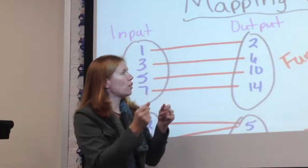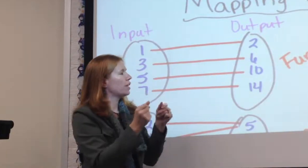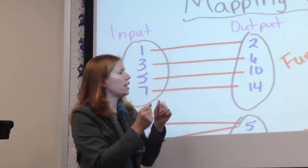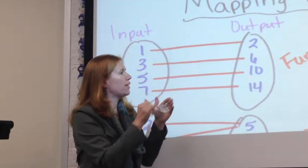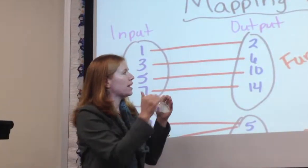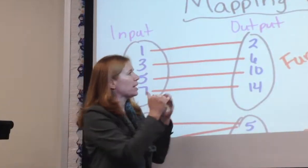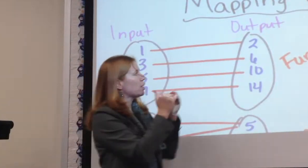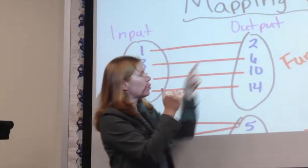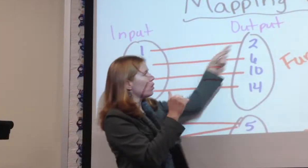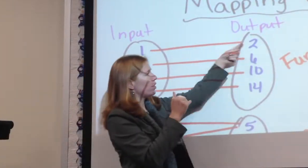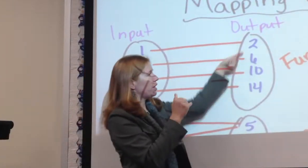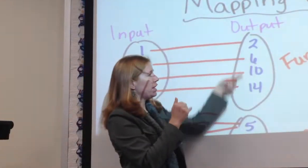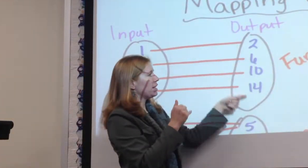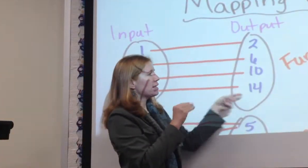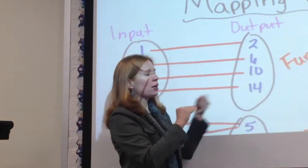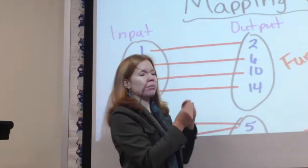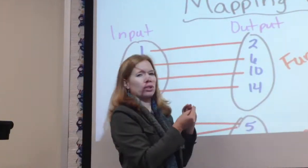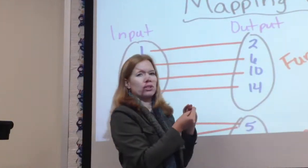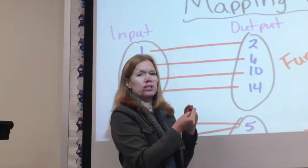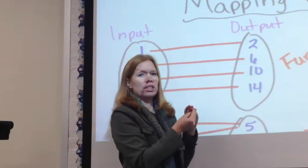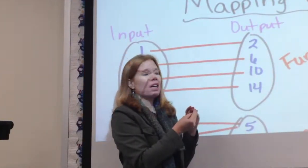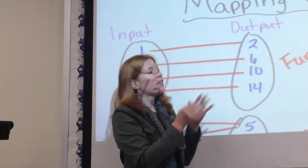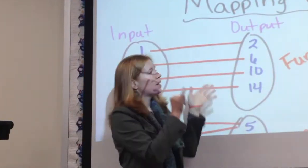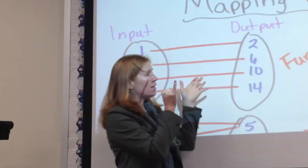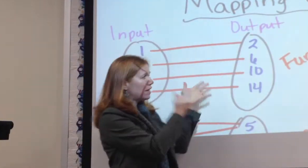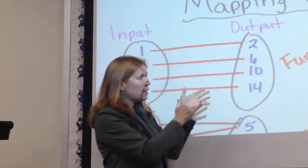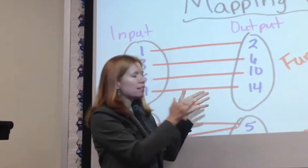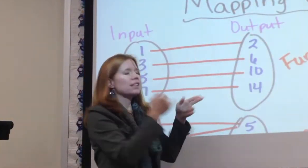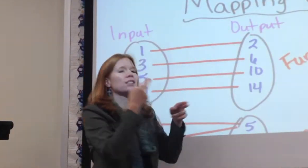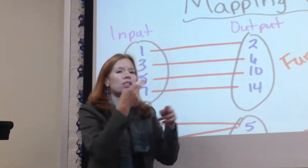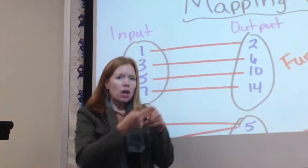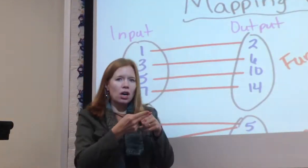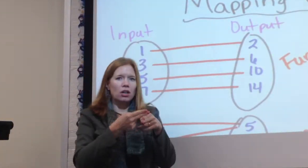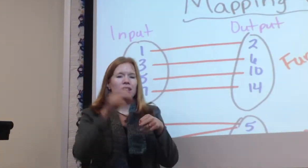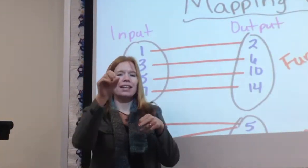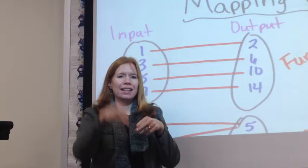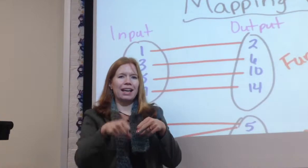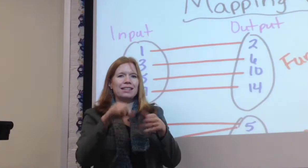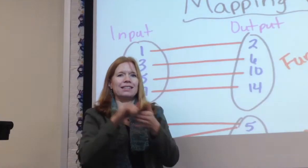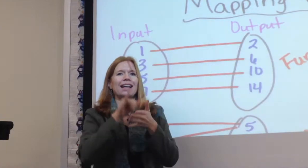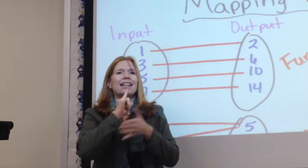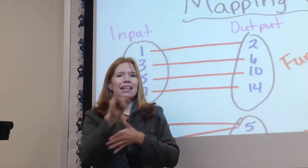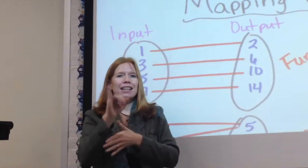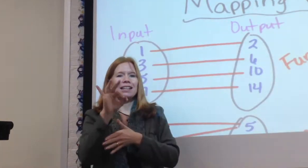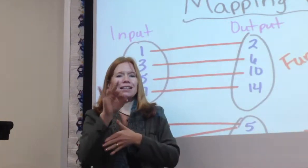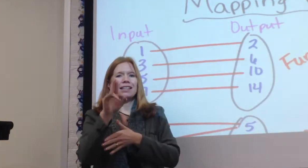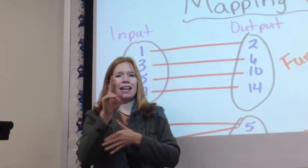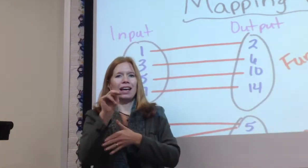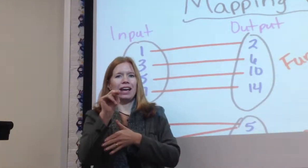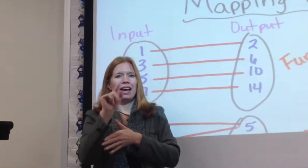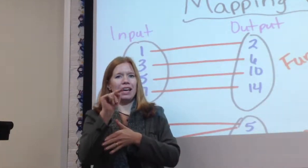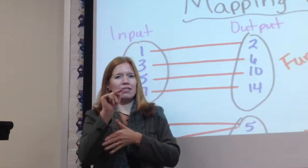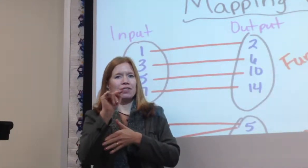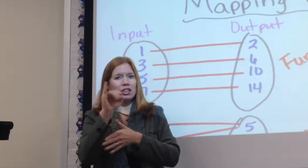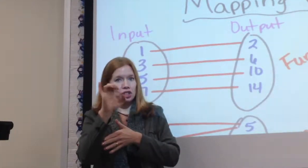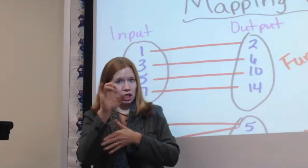it, and they equal these numbers, then this is called, yes, that is a